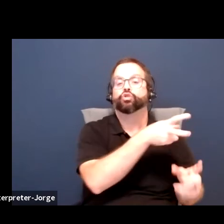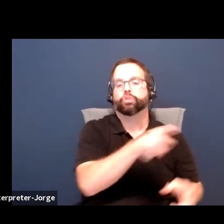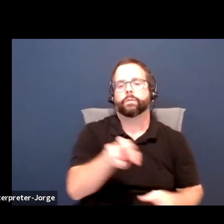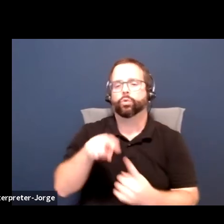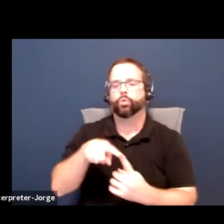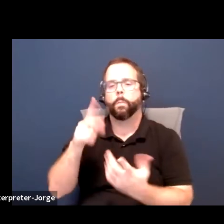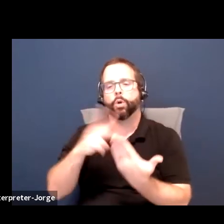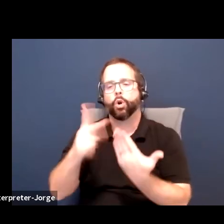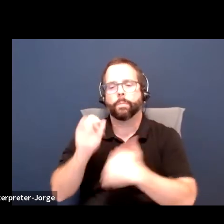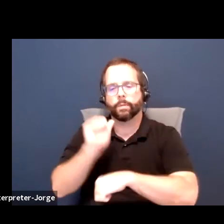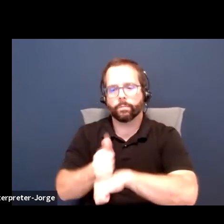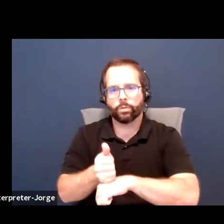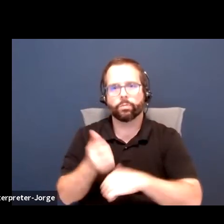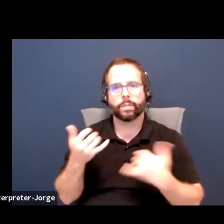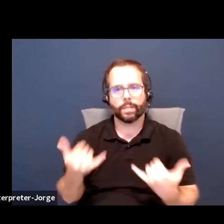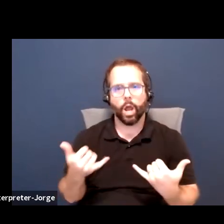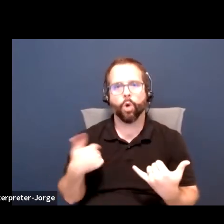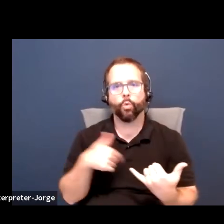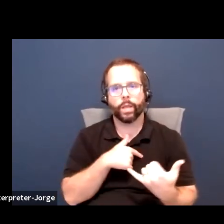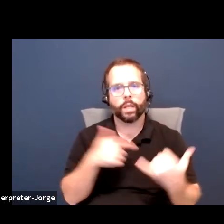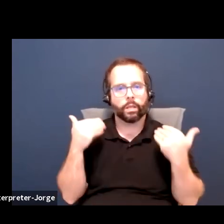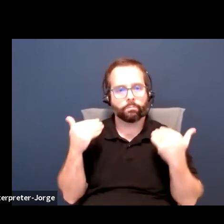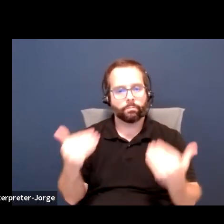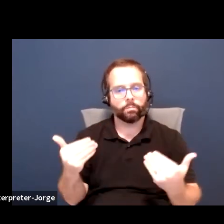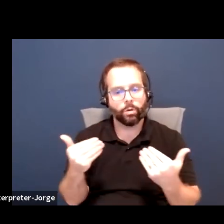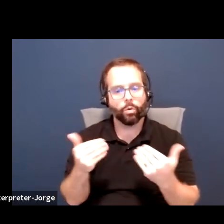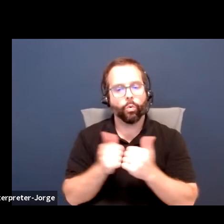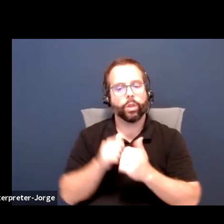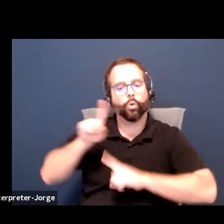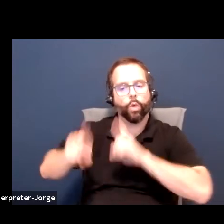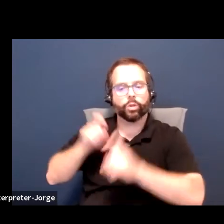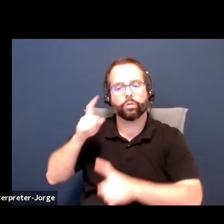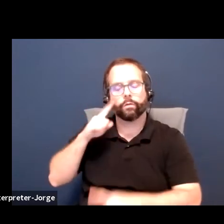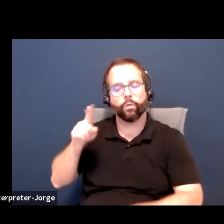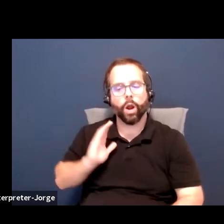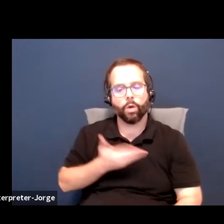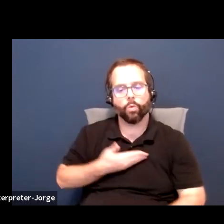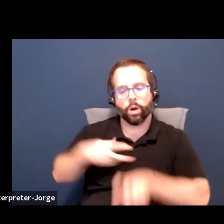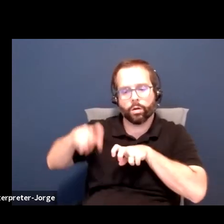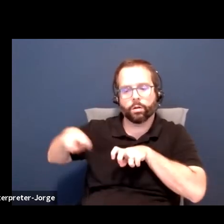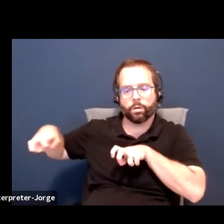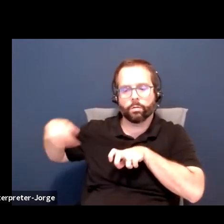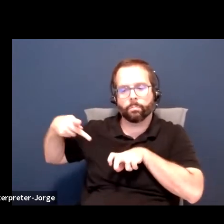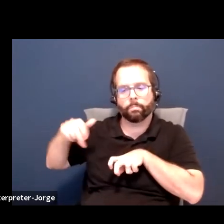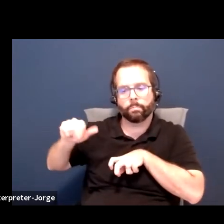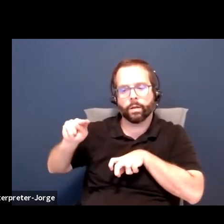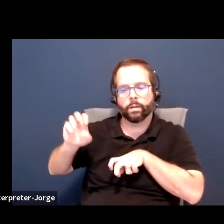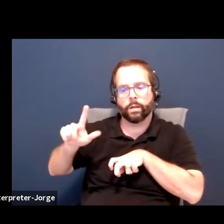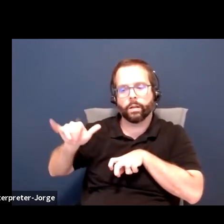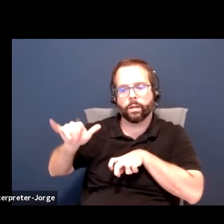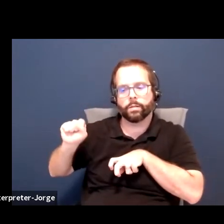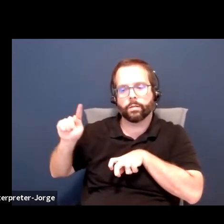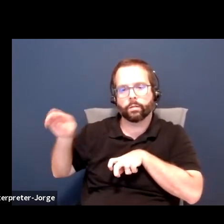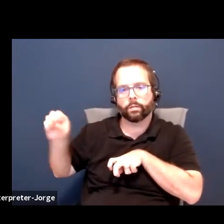into our pre-slated questions for our panelists. So the first one is, how does your organization approach